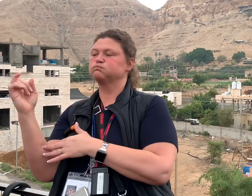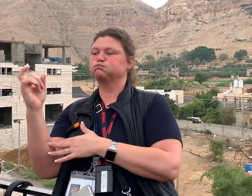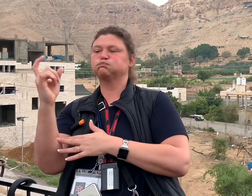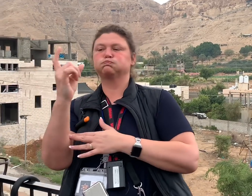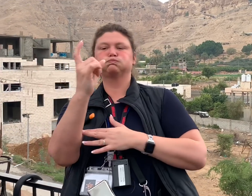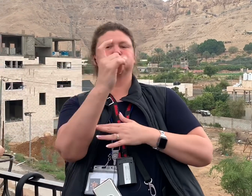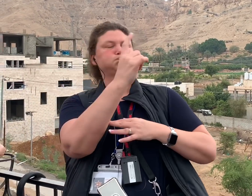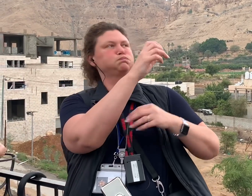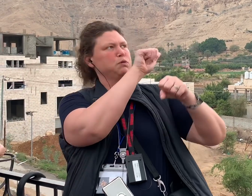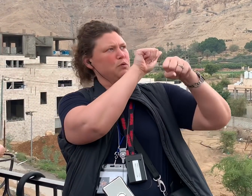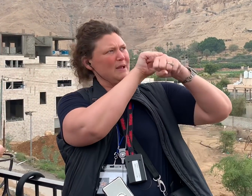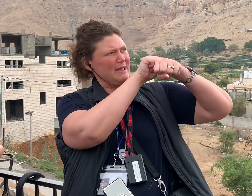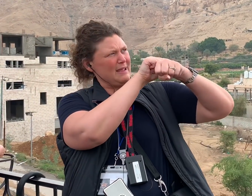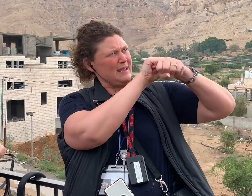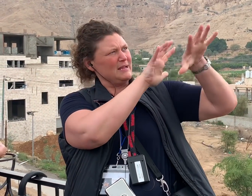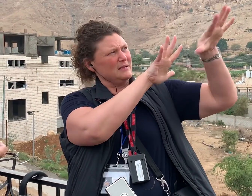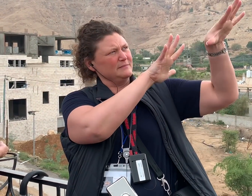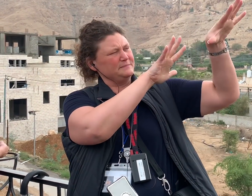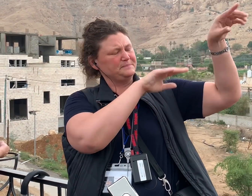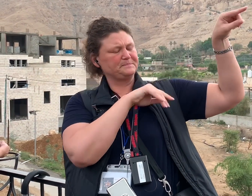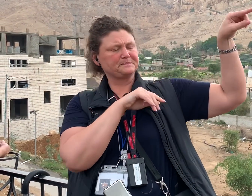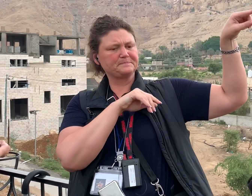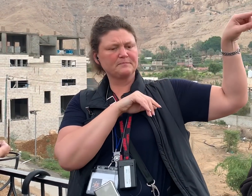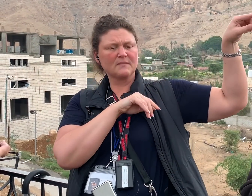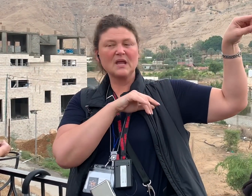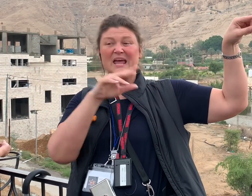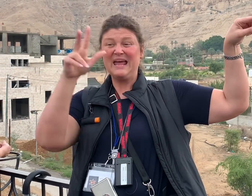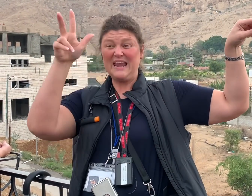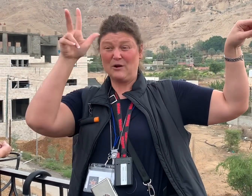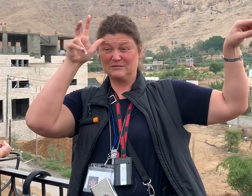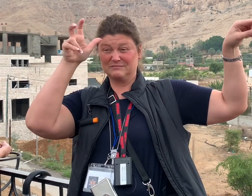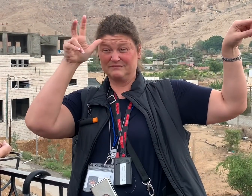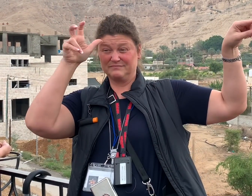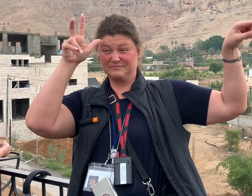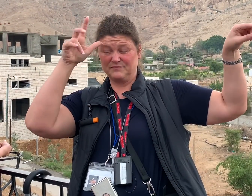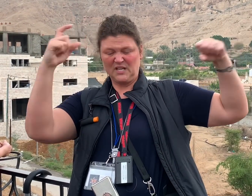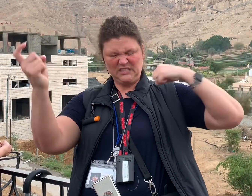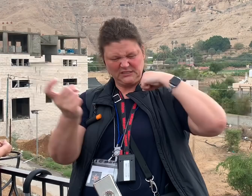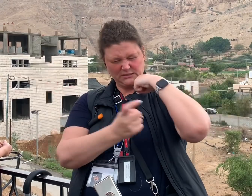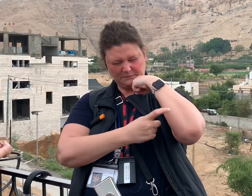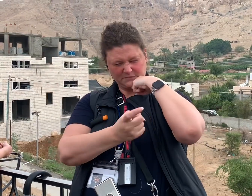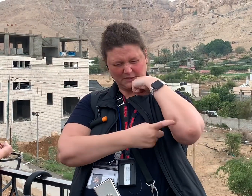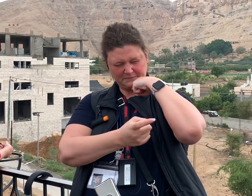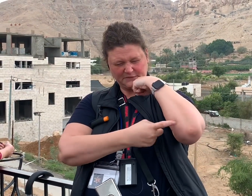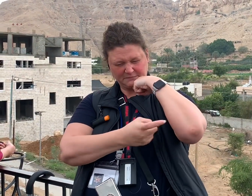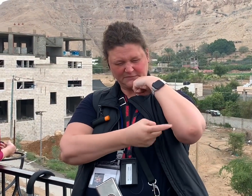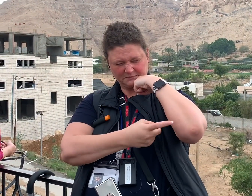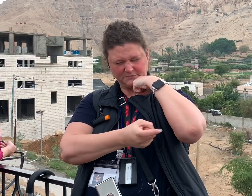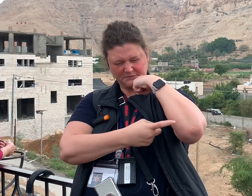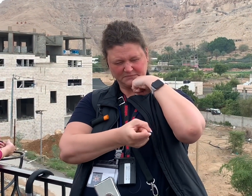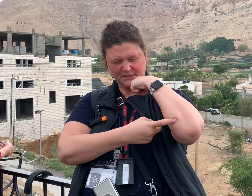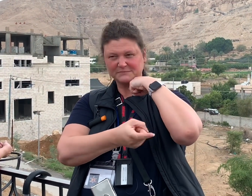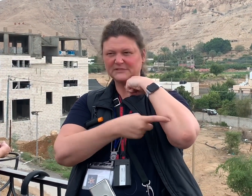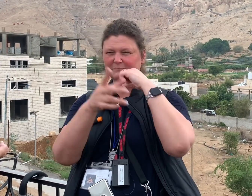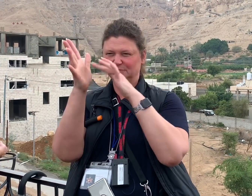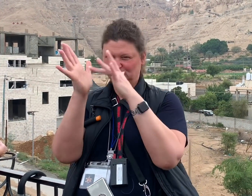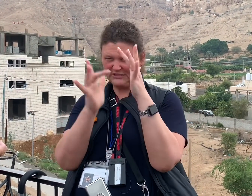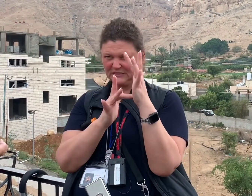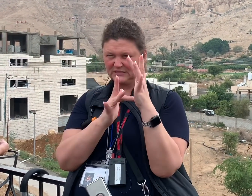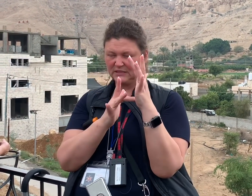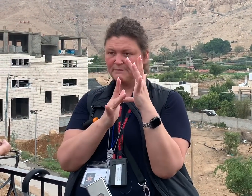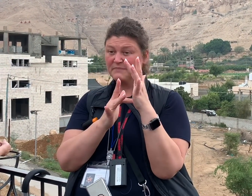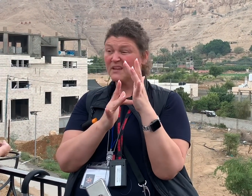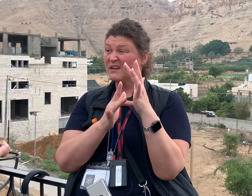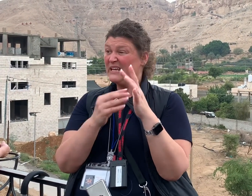led by the Spirit into the wilderness, being tempted for 40 days by the devil. And in those days he